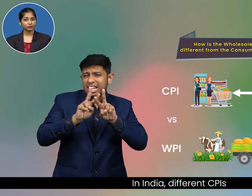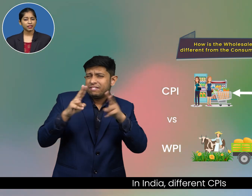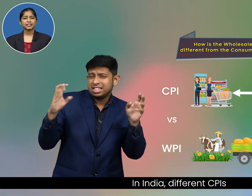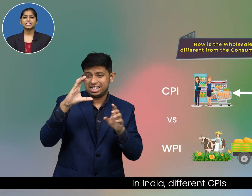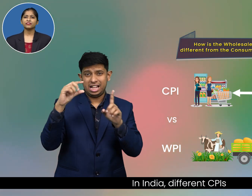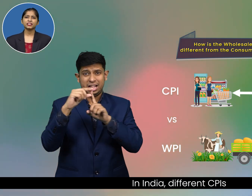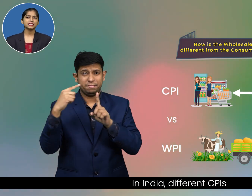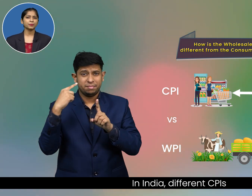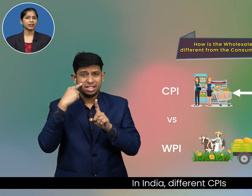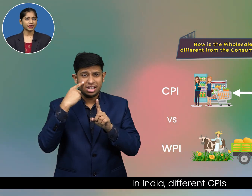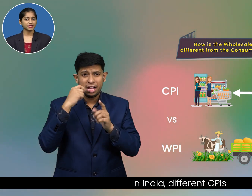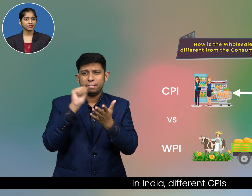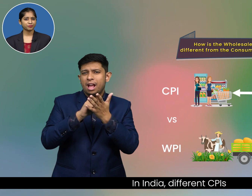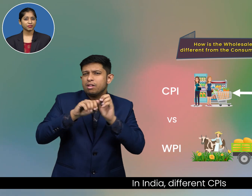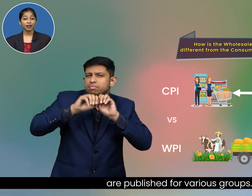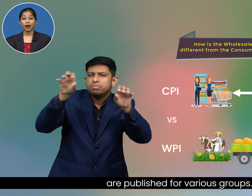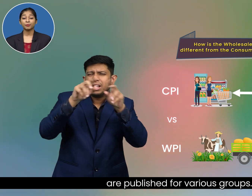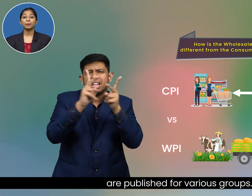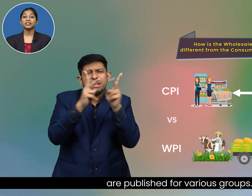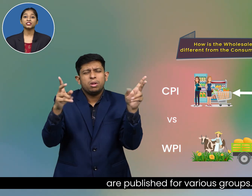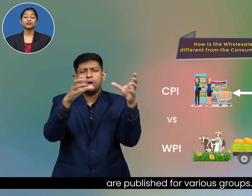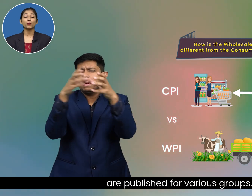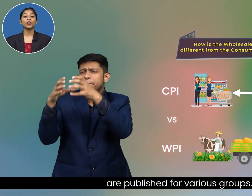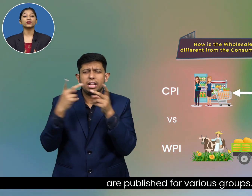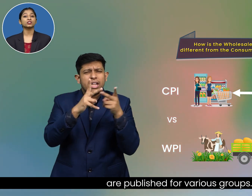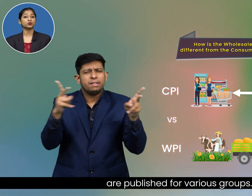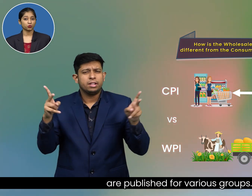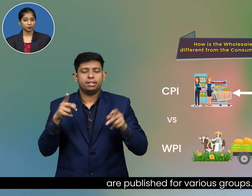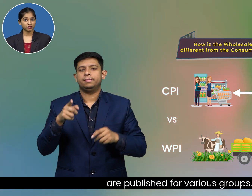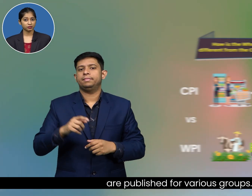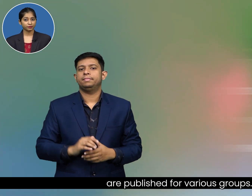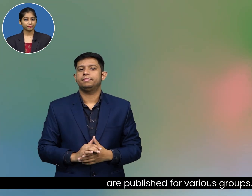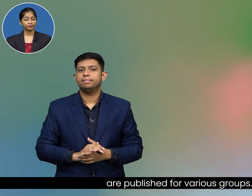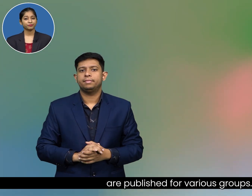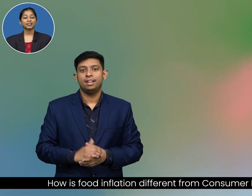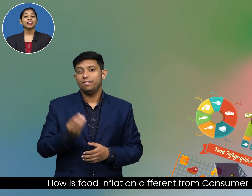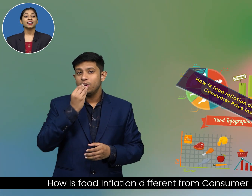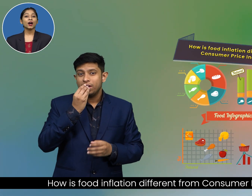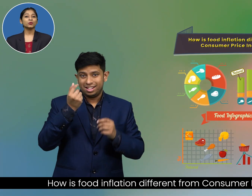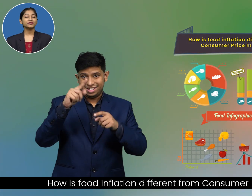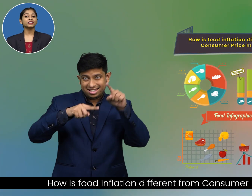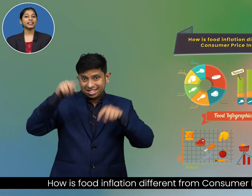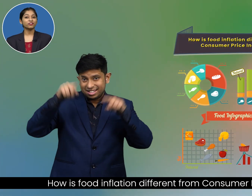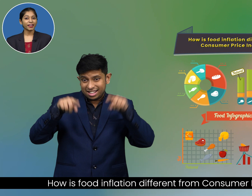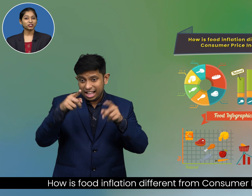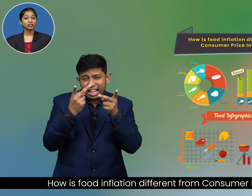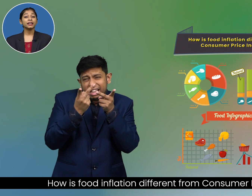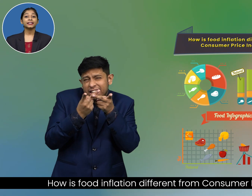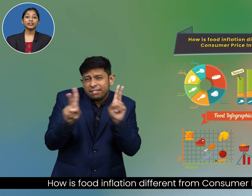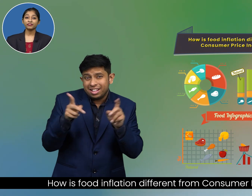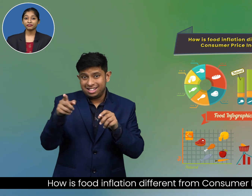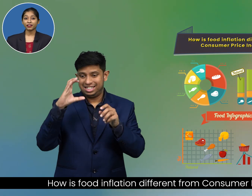India, different CPIs are published for various groups. How is food